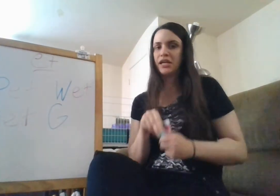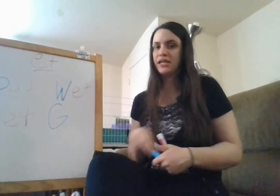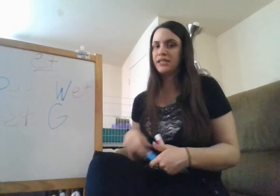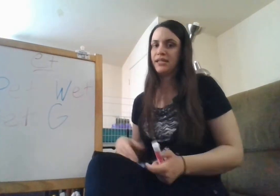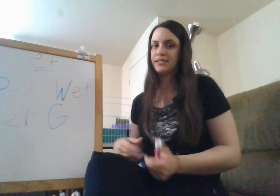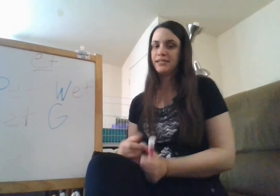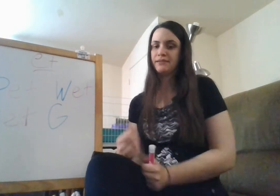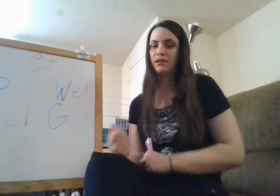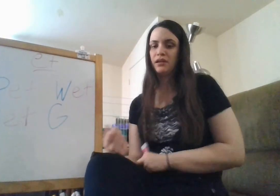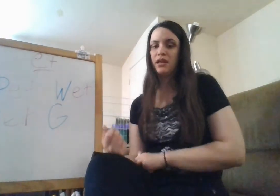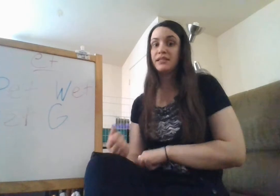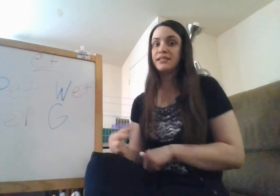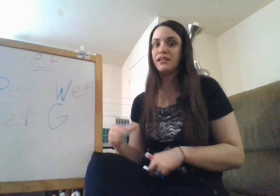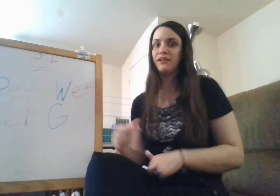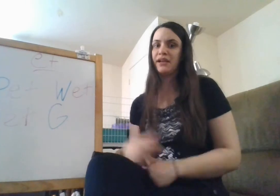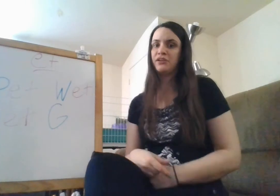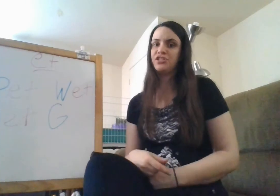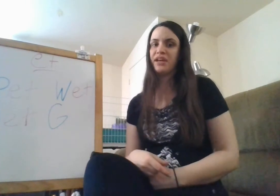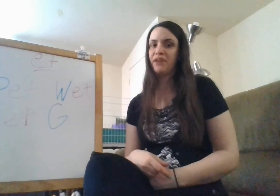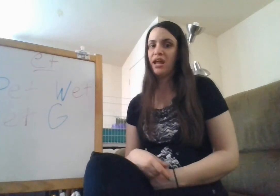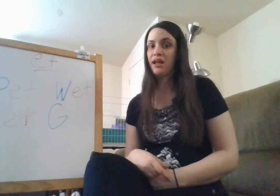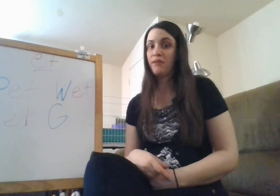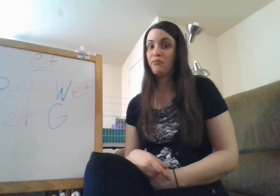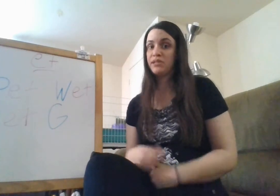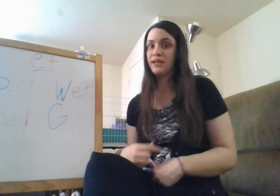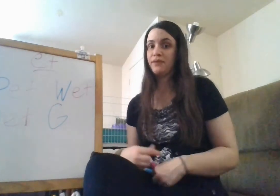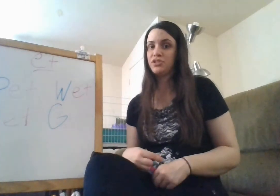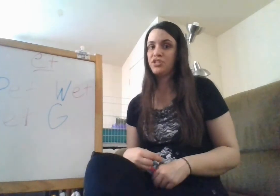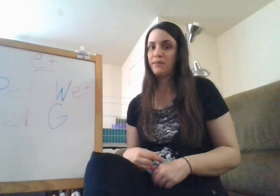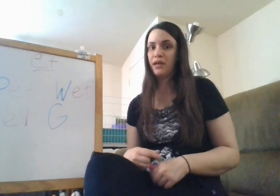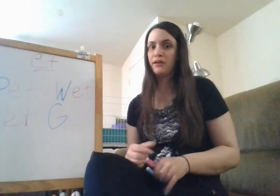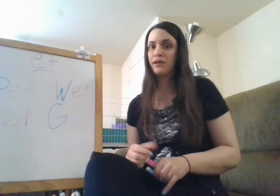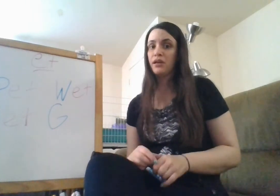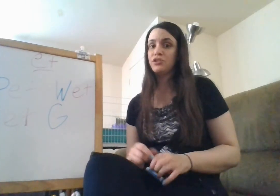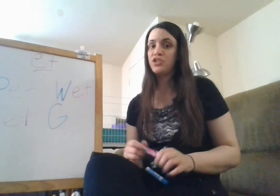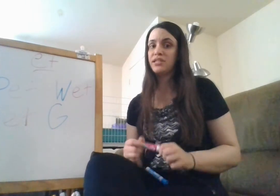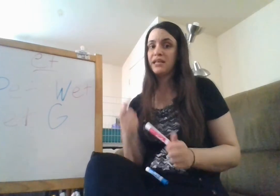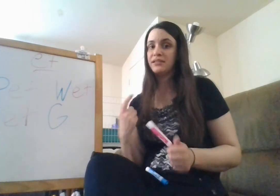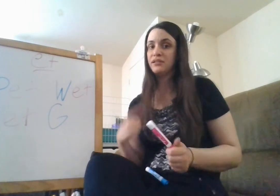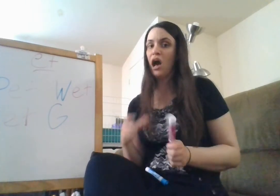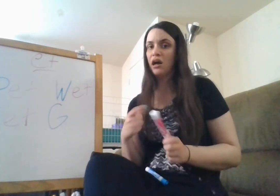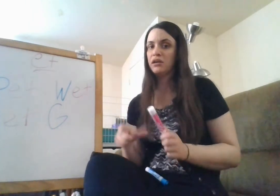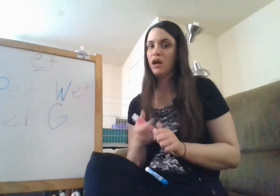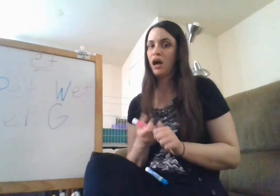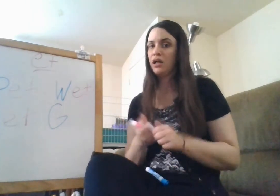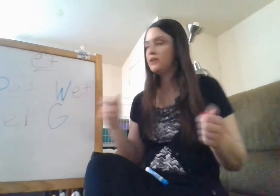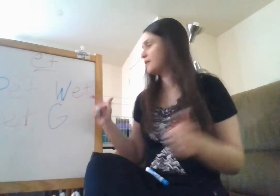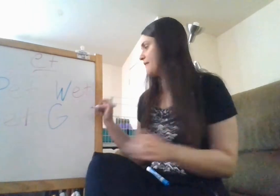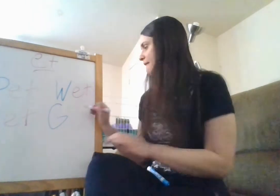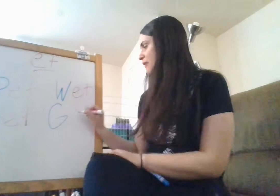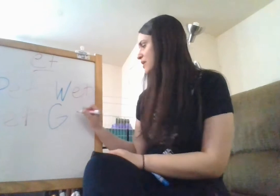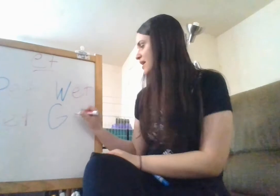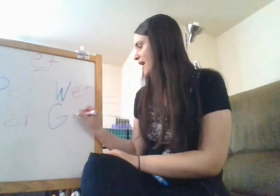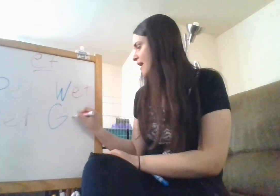is this? This is the letter G, right? And what sound does G make? G says g, g. And now we're going to add